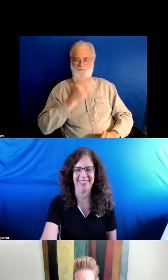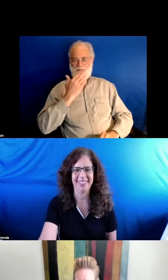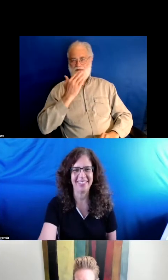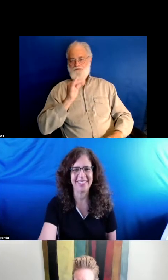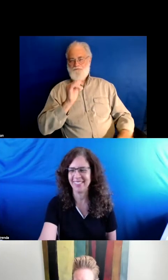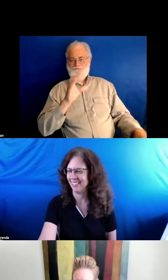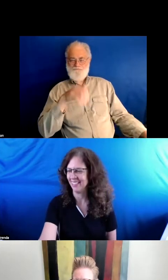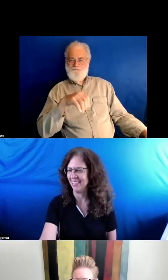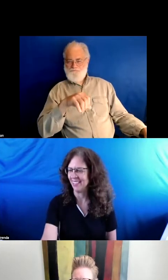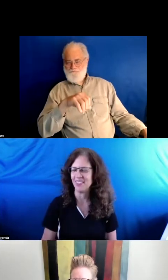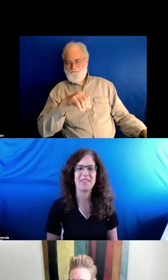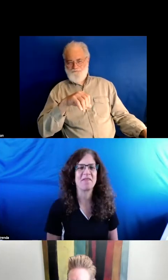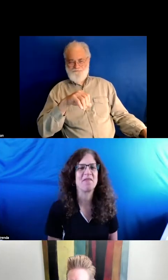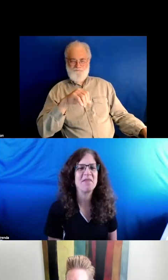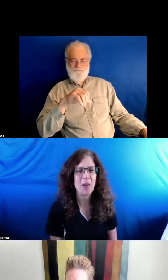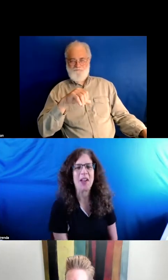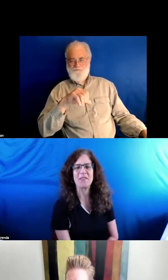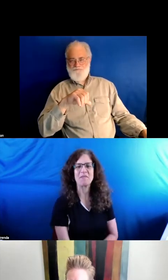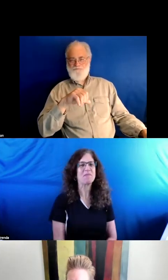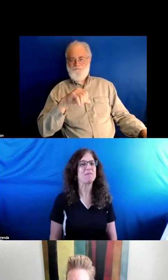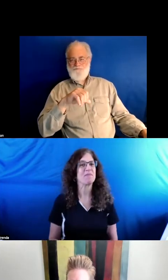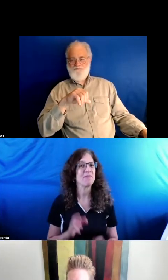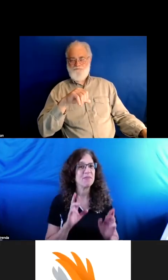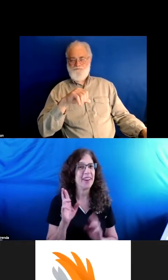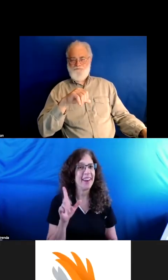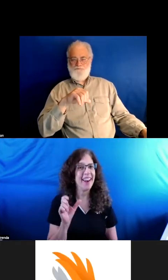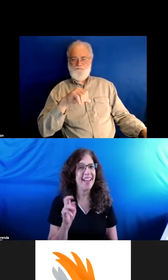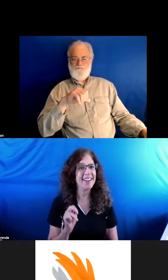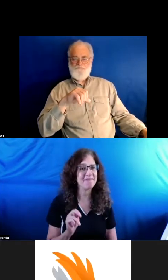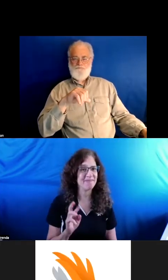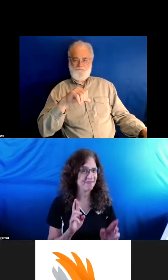Thank you, Jack, Brenda said. Thank you, Jack.